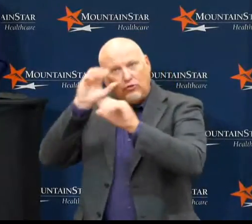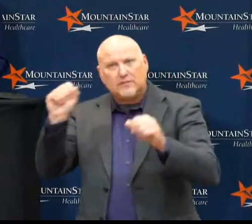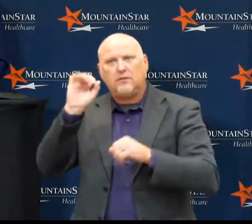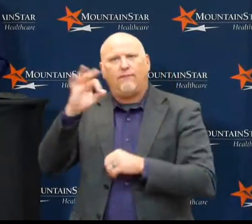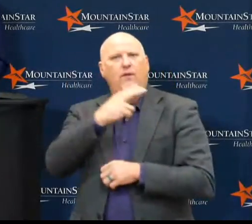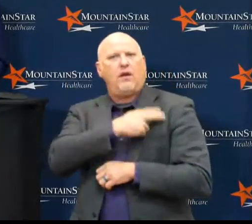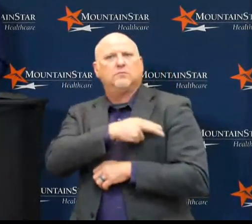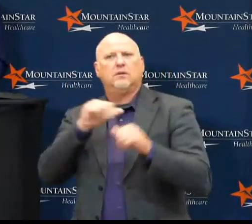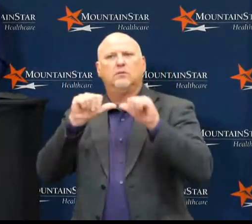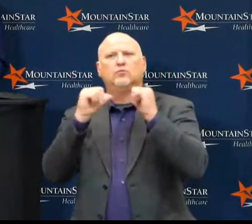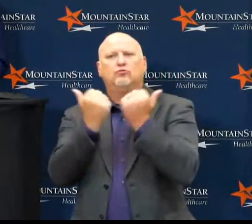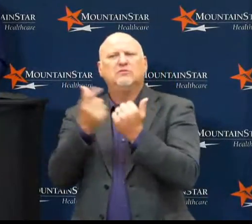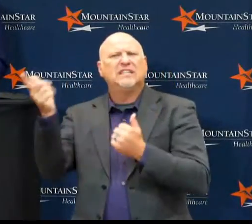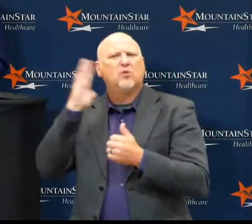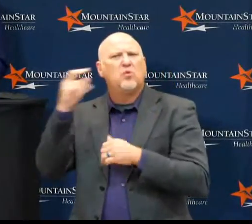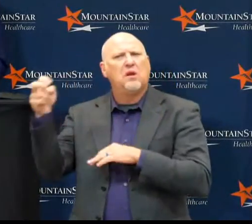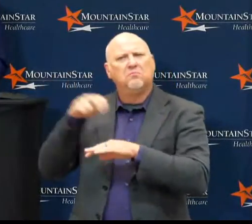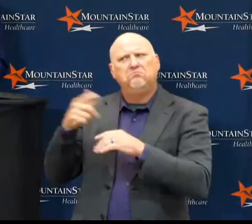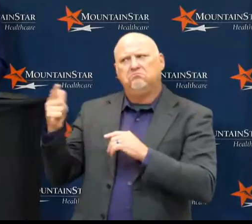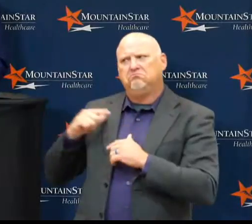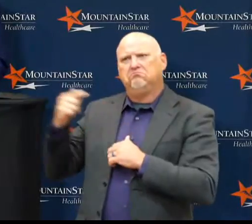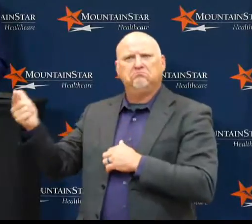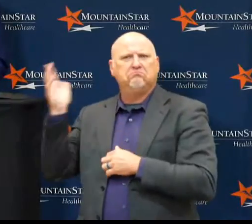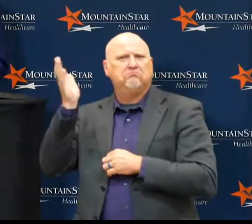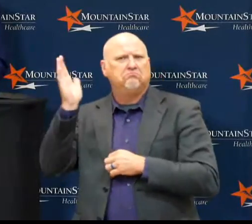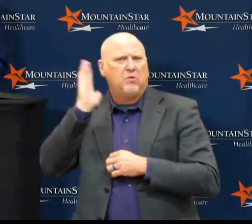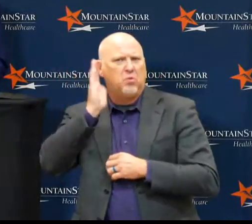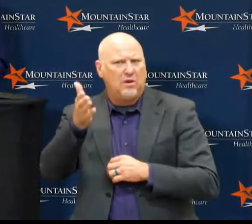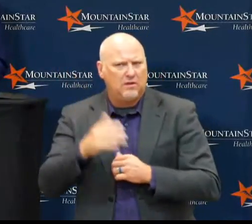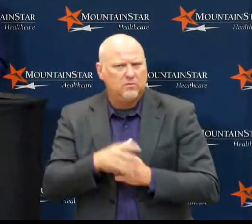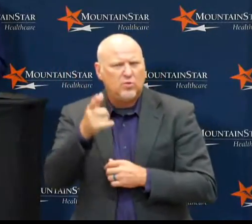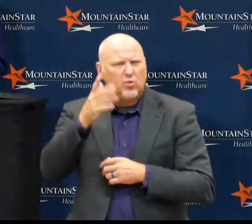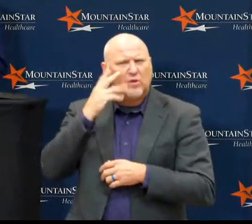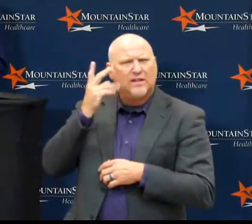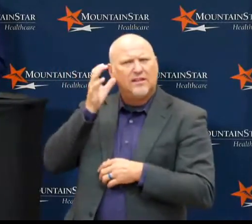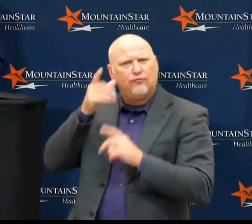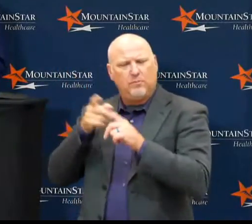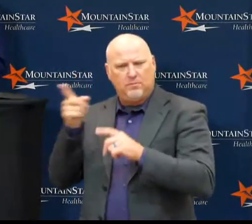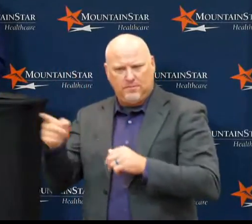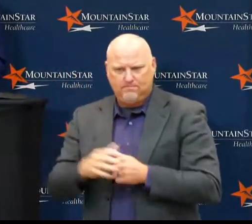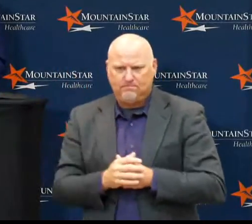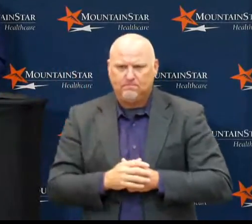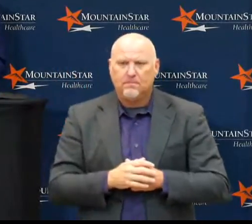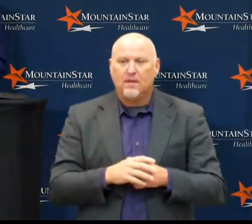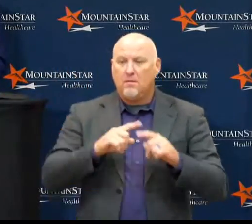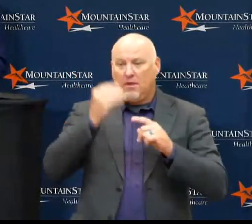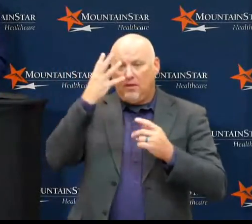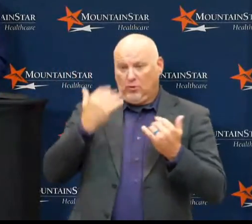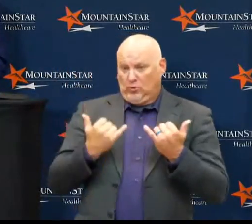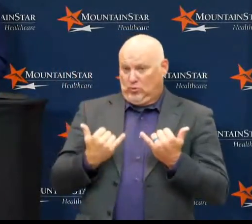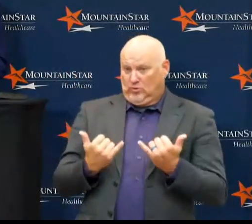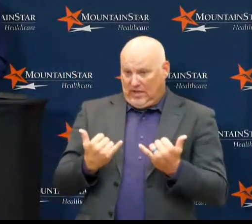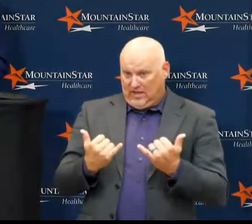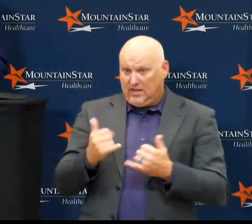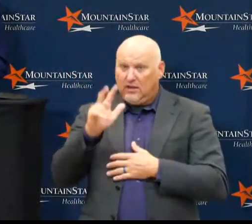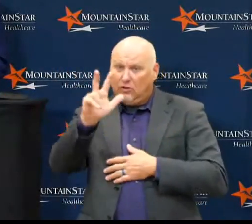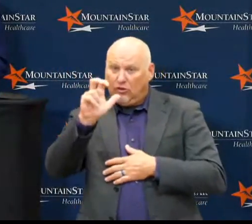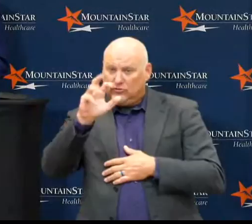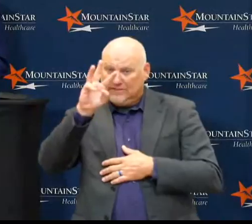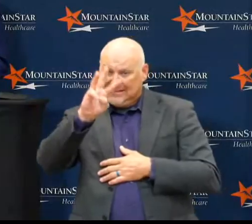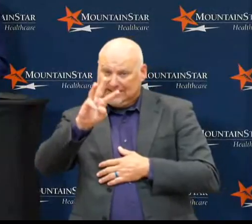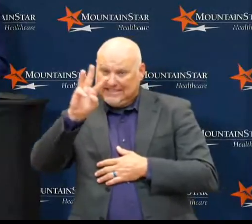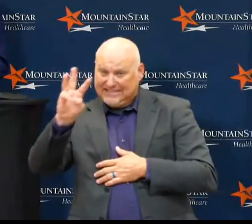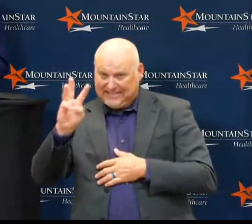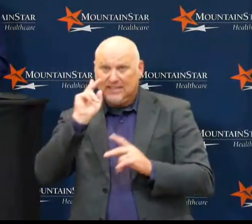367 people in the hospital with COVID. 1 month ago, there were 266 people in the hospital with